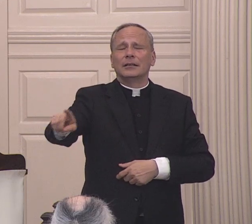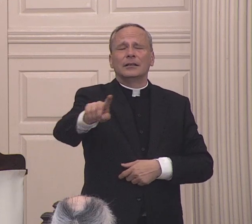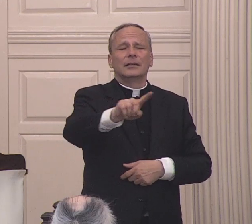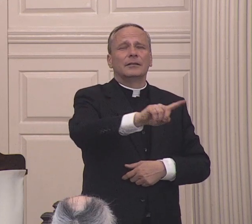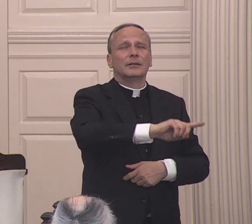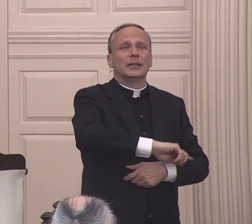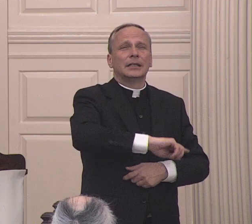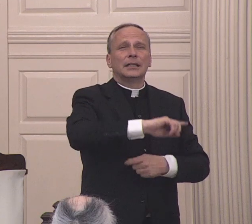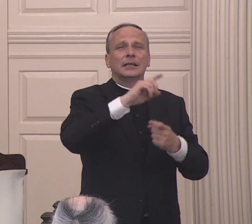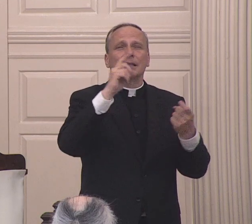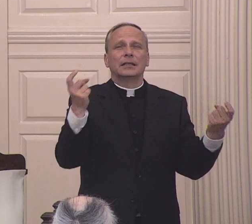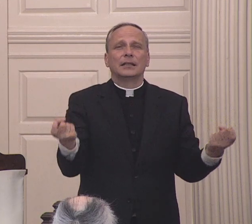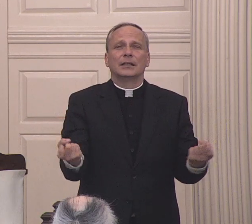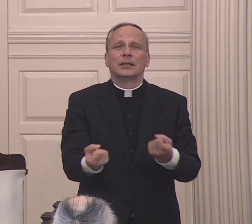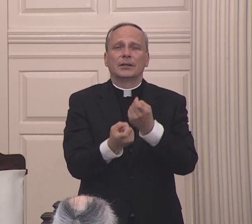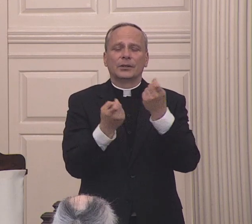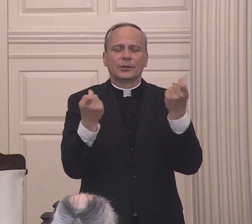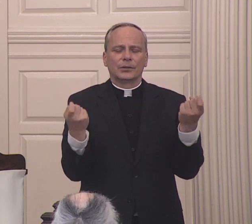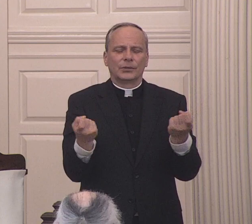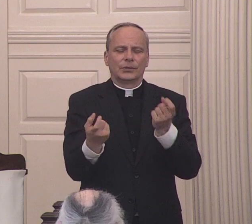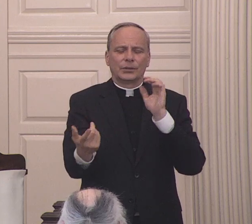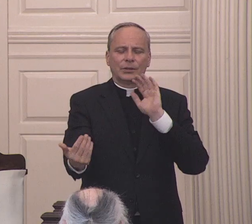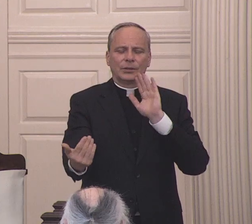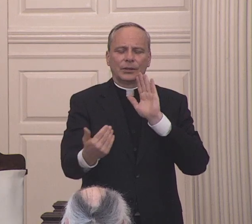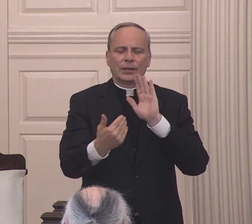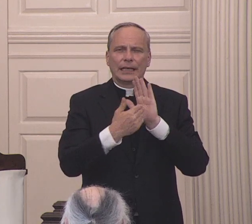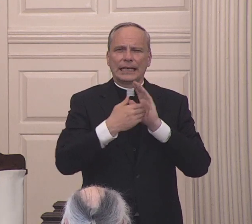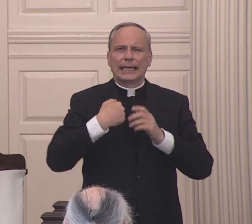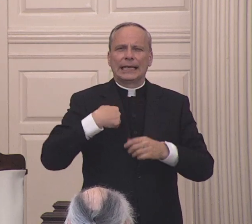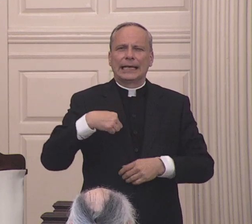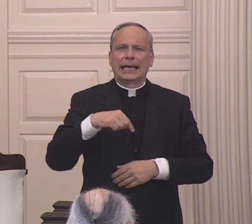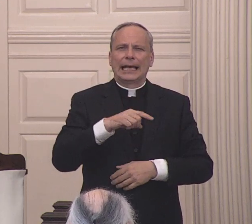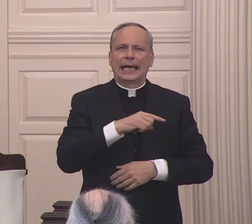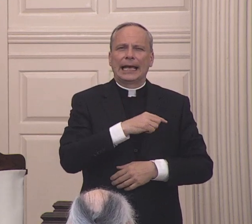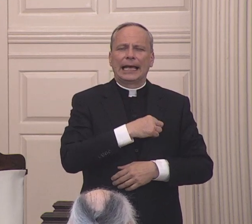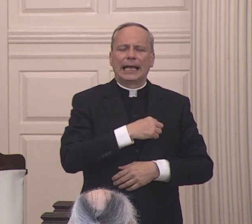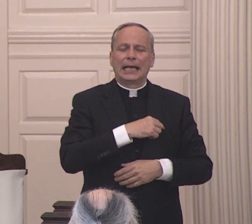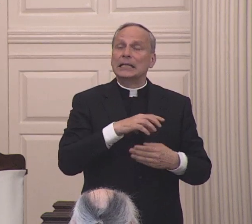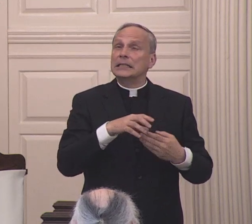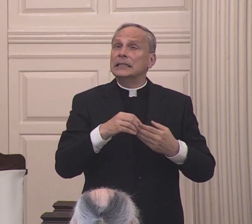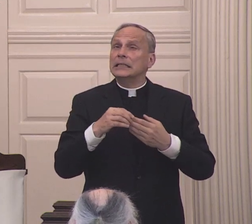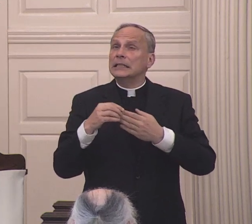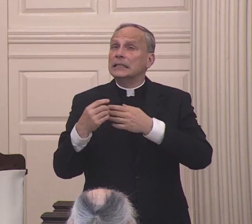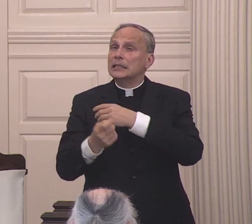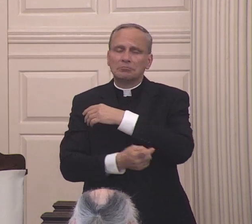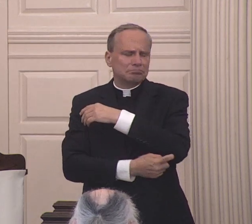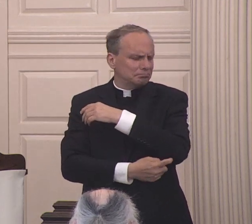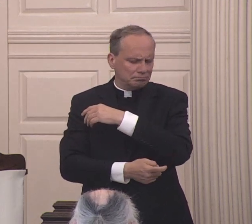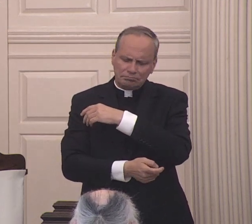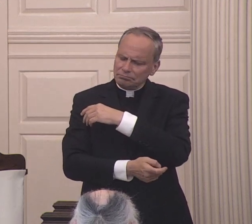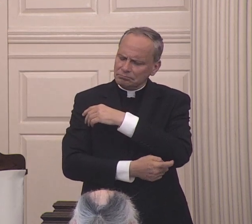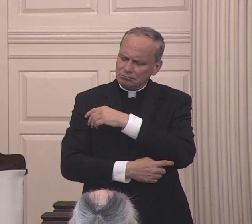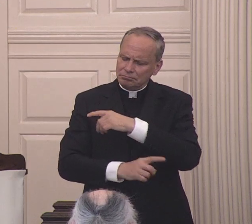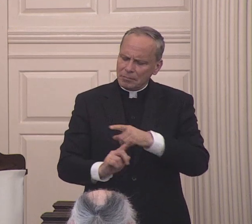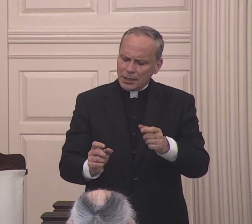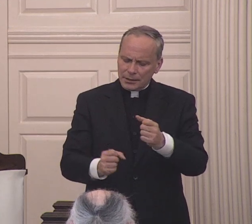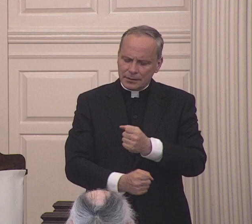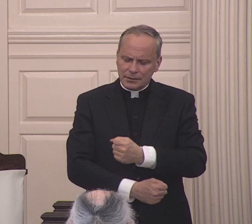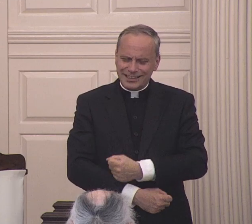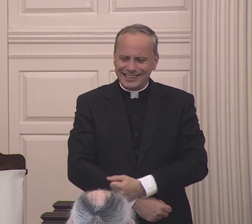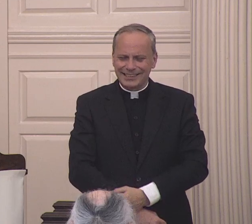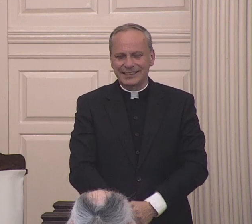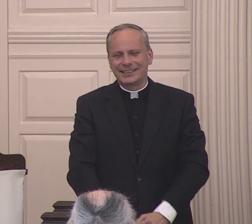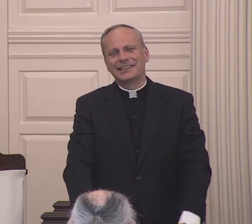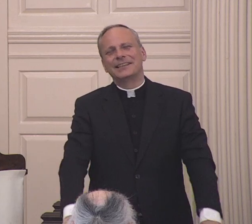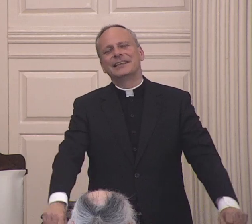trespasses, as we forgive those who trespass against us. And lead